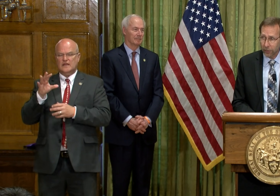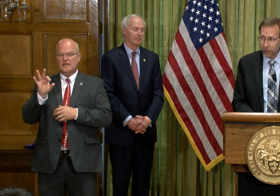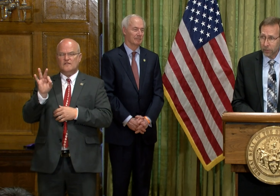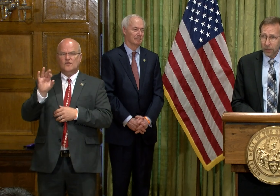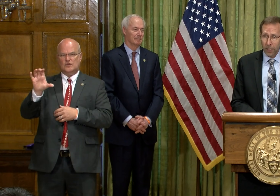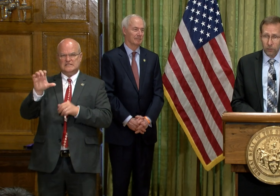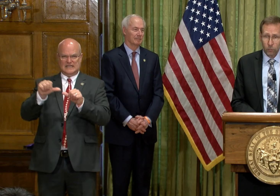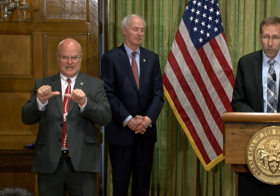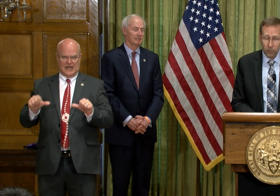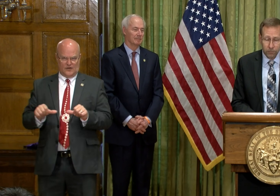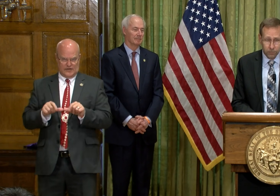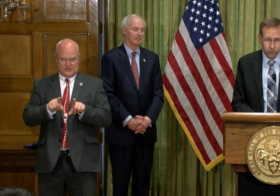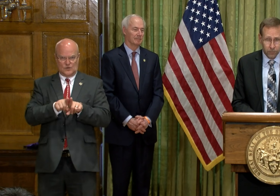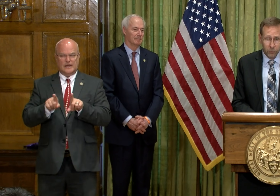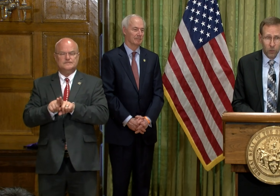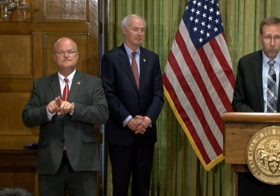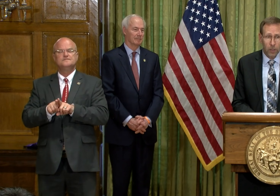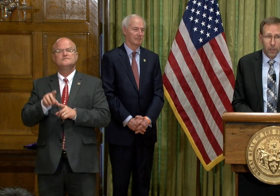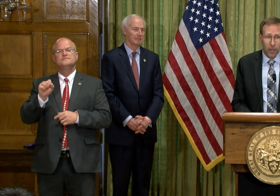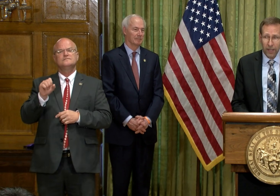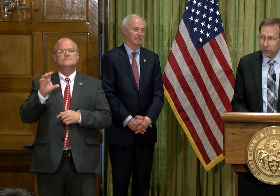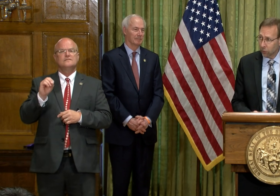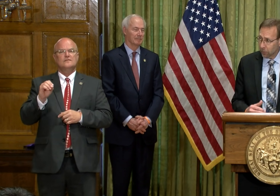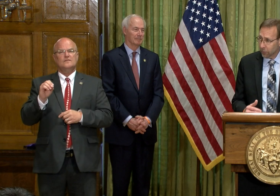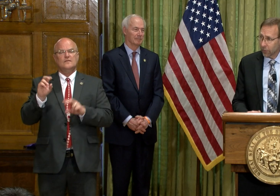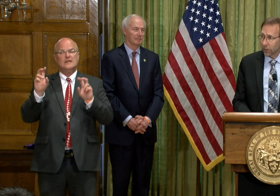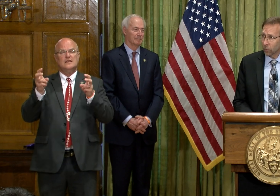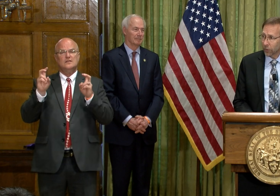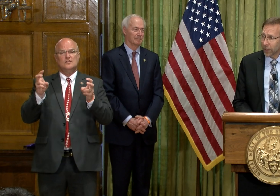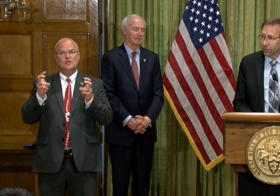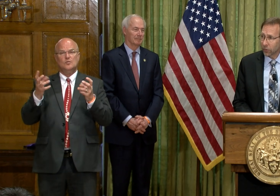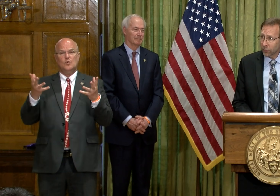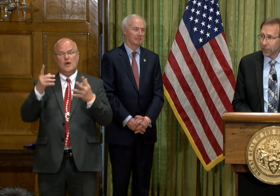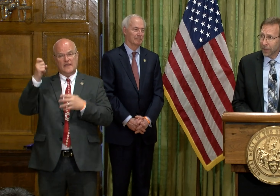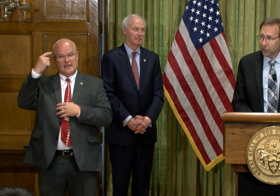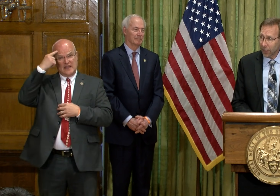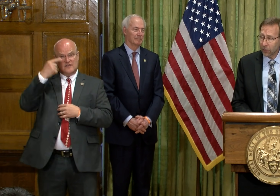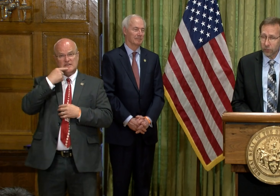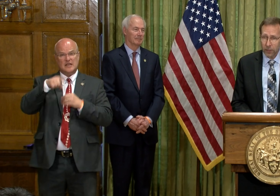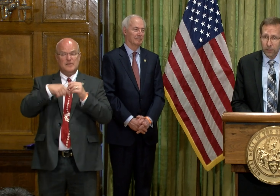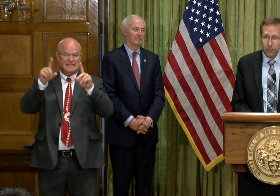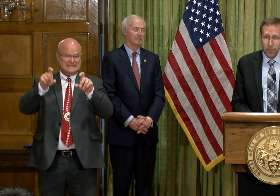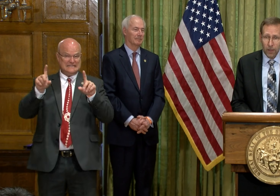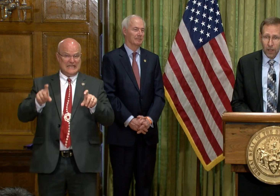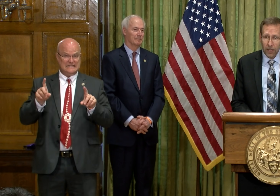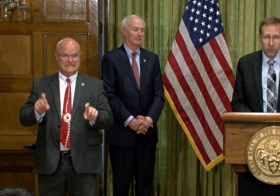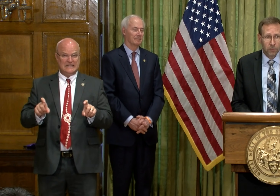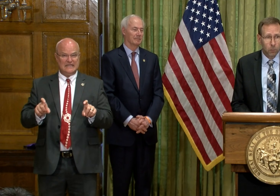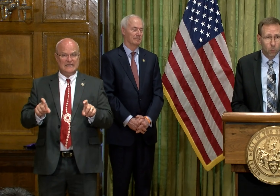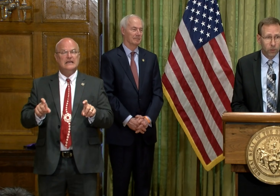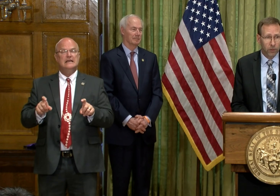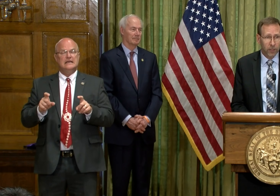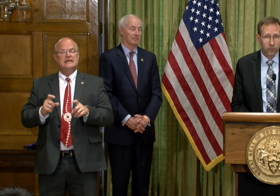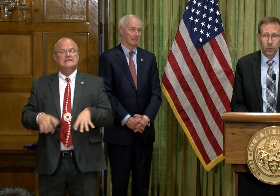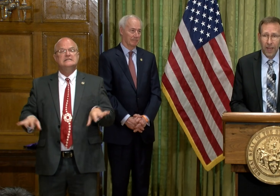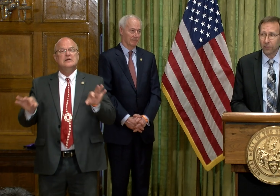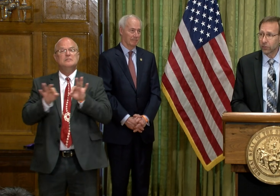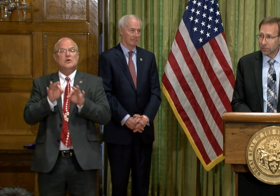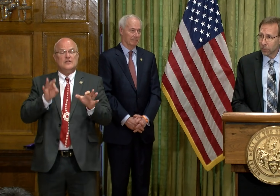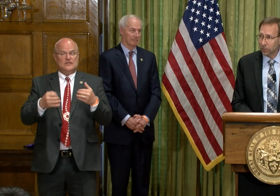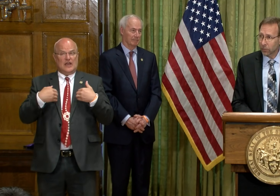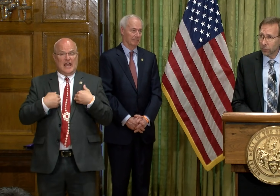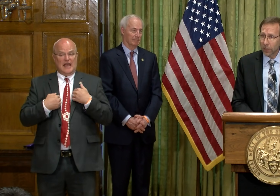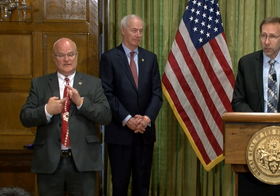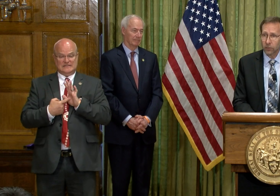Forest City area as well. So in terms of what the governor said about testing, It's important that if you